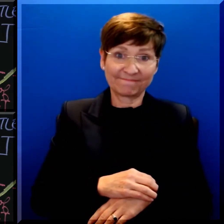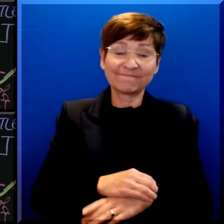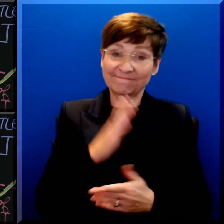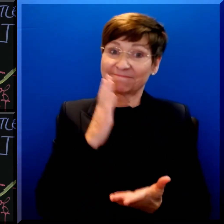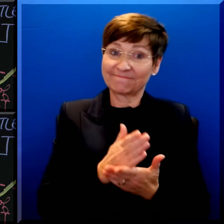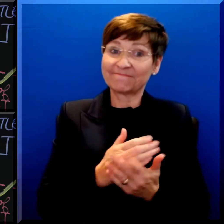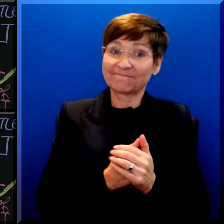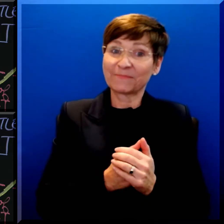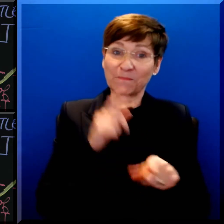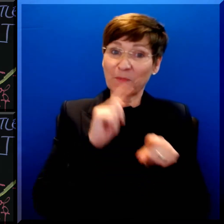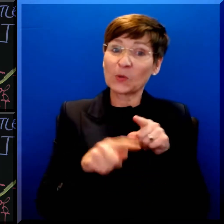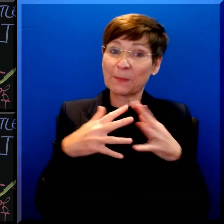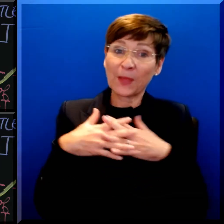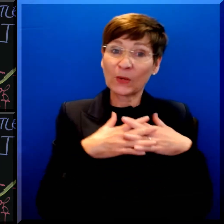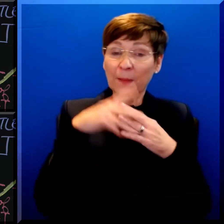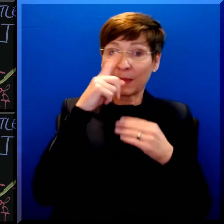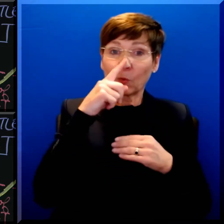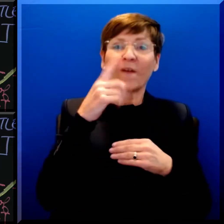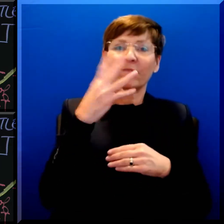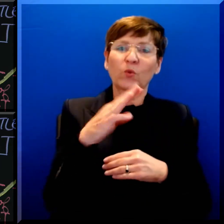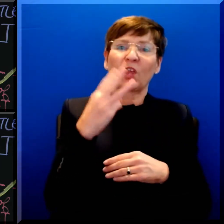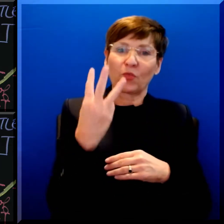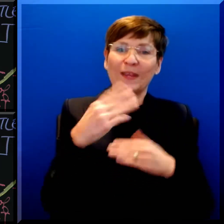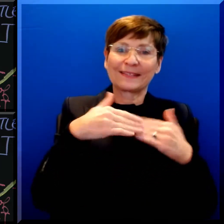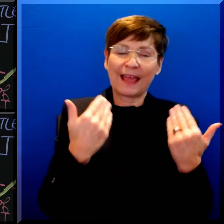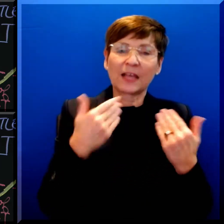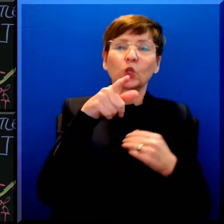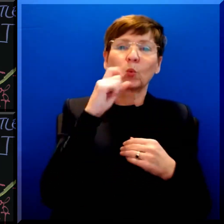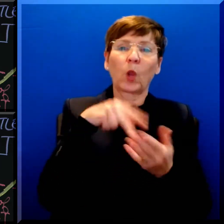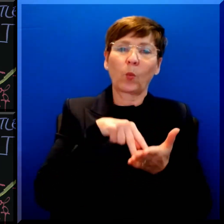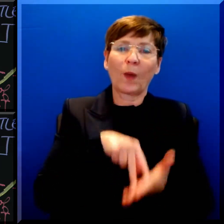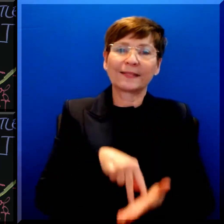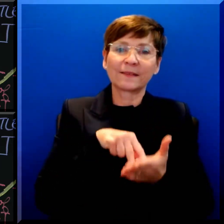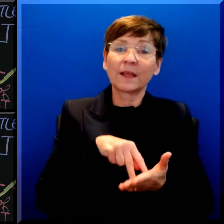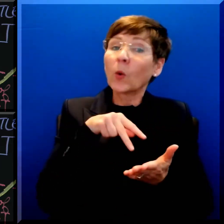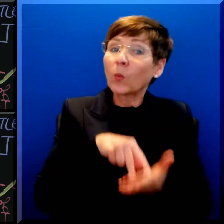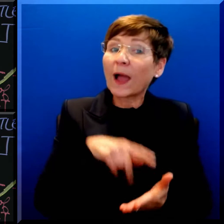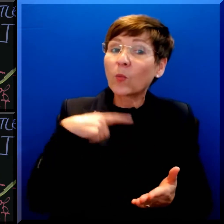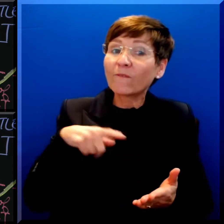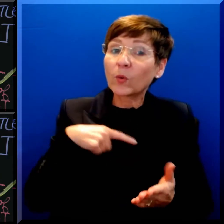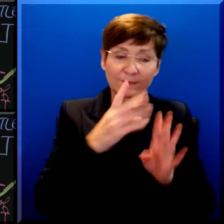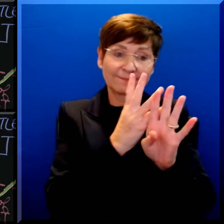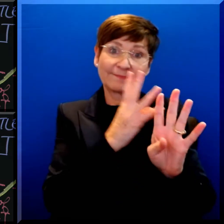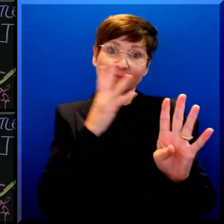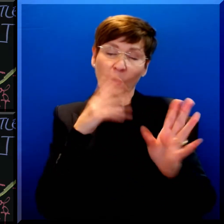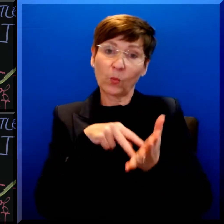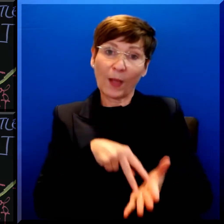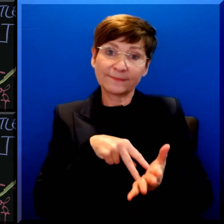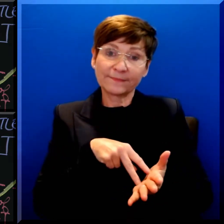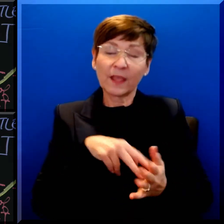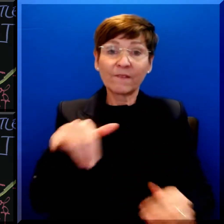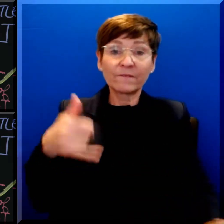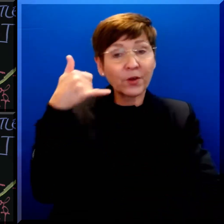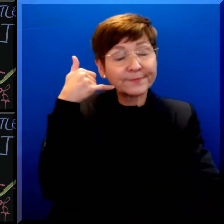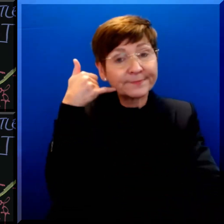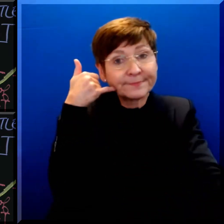way. The average American, 43 days of your life on hold on the phone. 43 days waiting, listening to elevator music. If you have cable